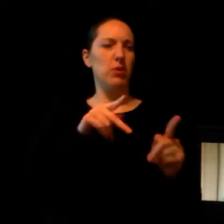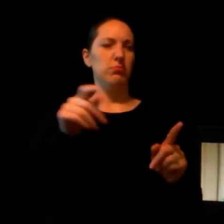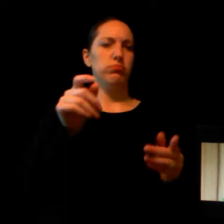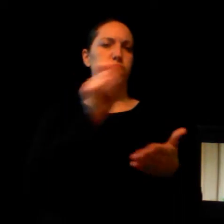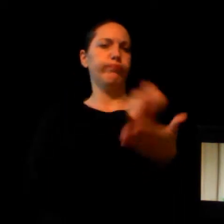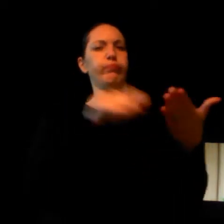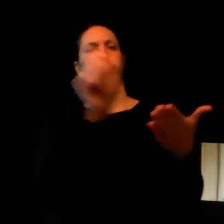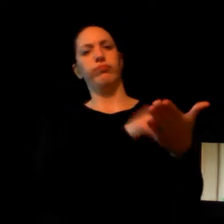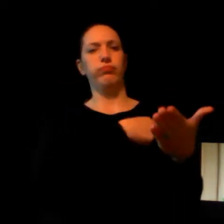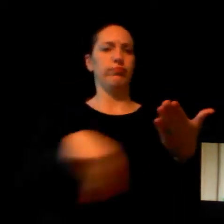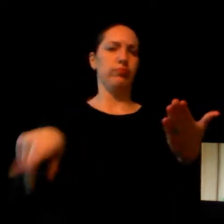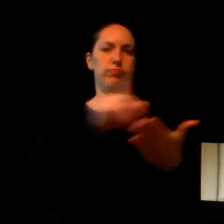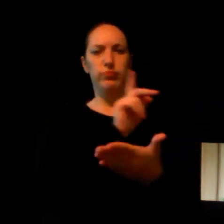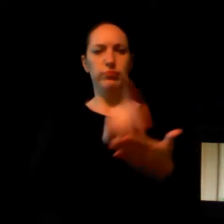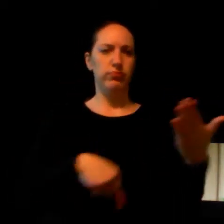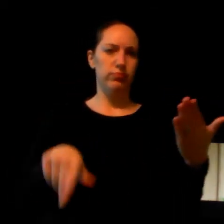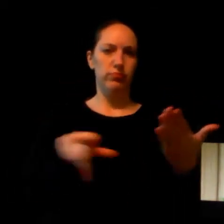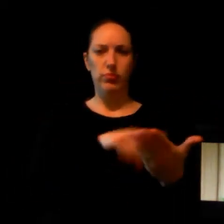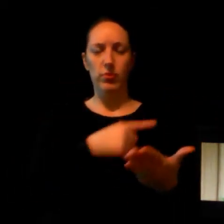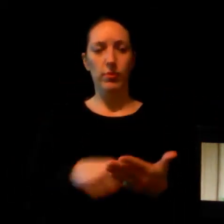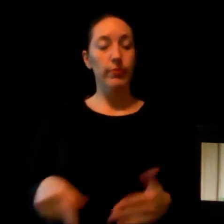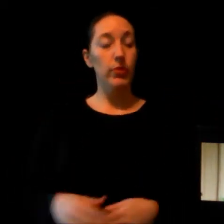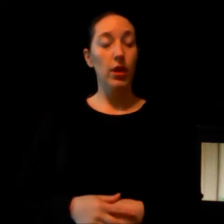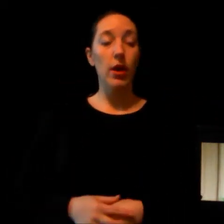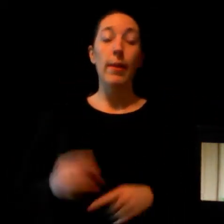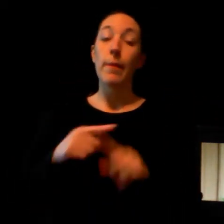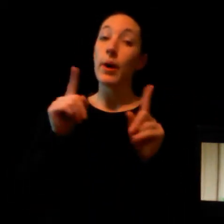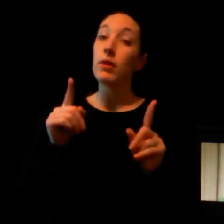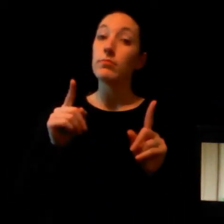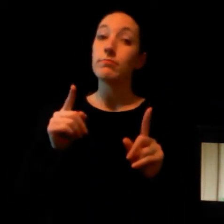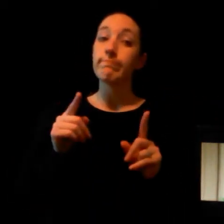put this birth certificate matter to rest than the Donald.